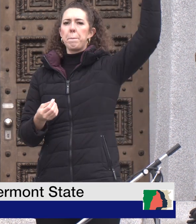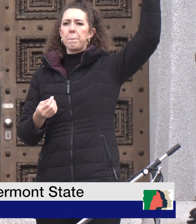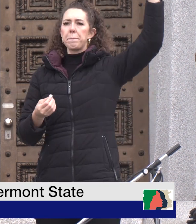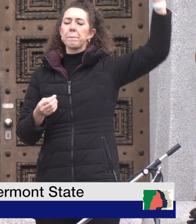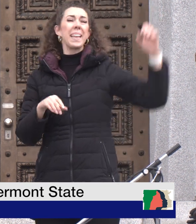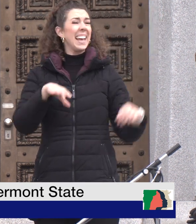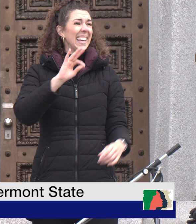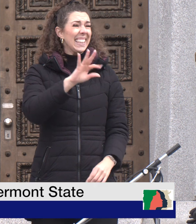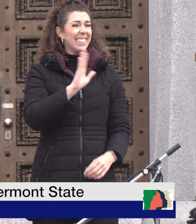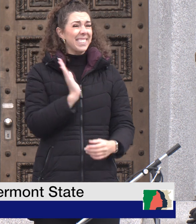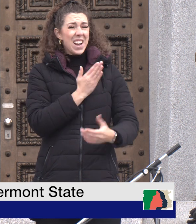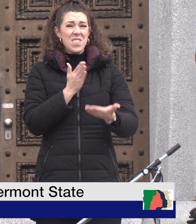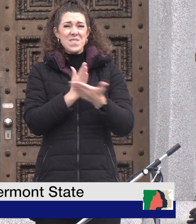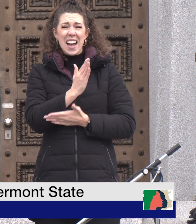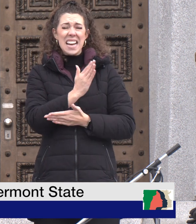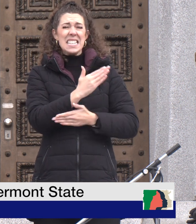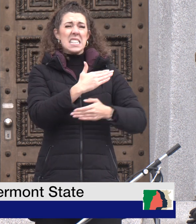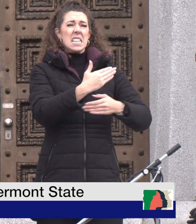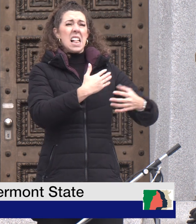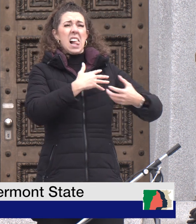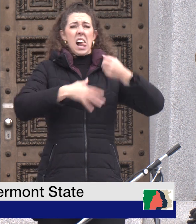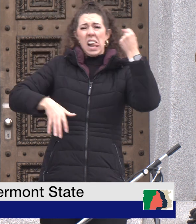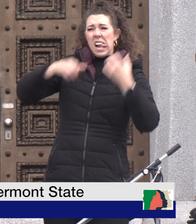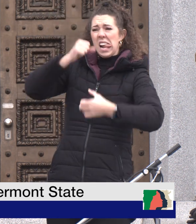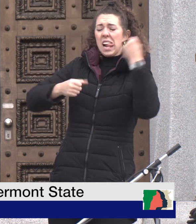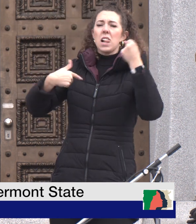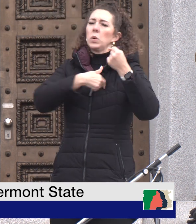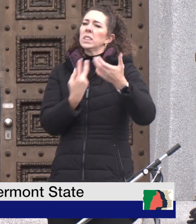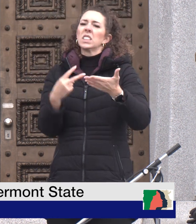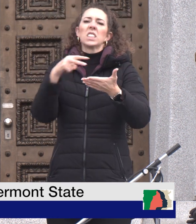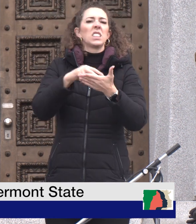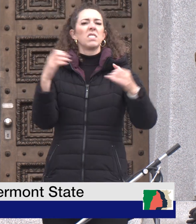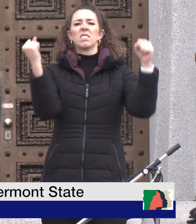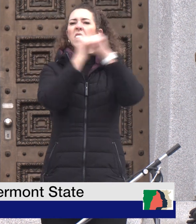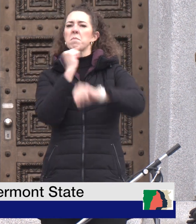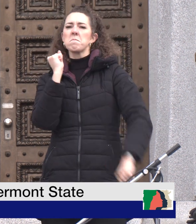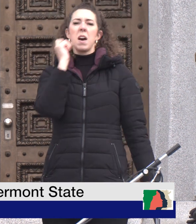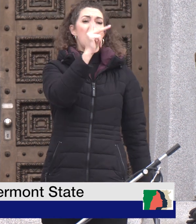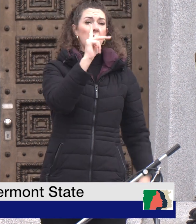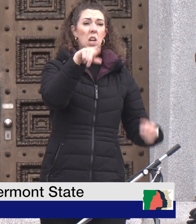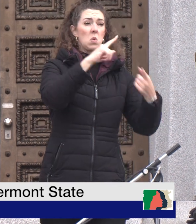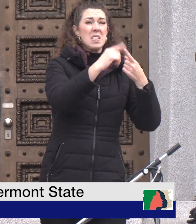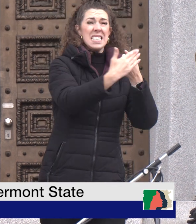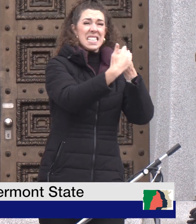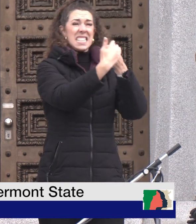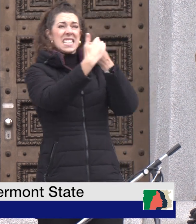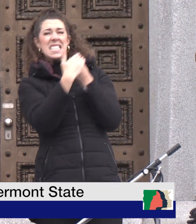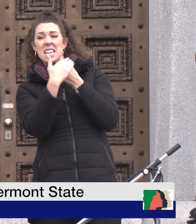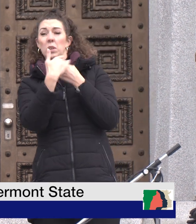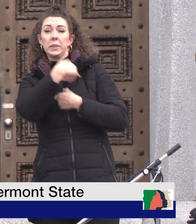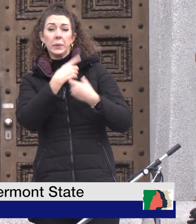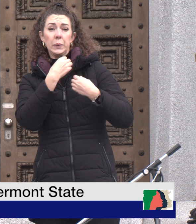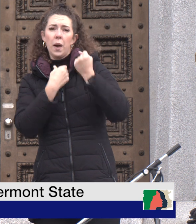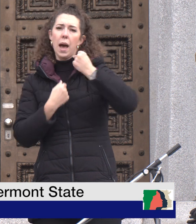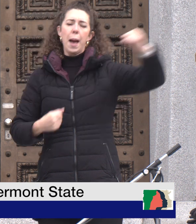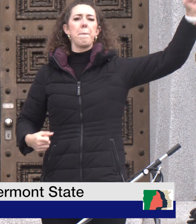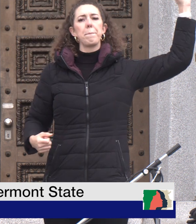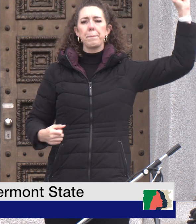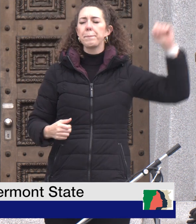When our rights are under attack, what do we do? Stand up, fight back. When our rights are under attack, what do we do?